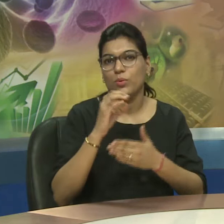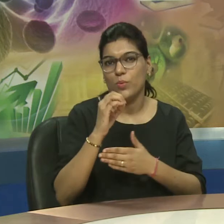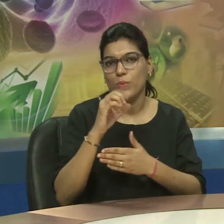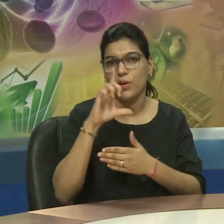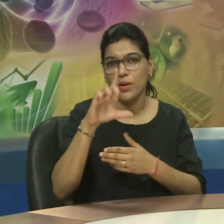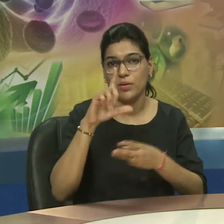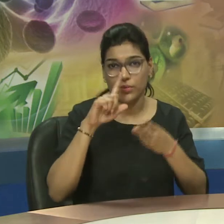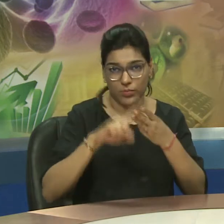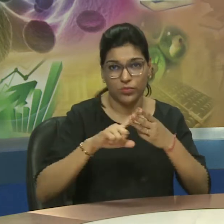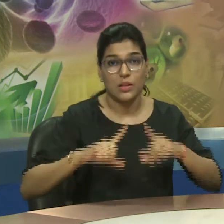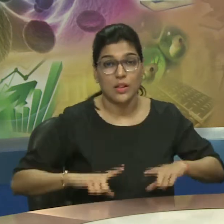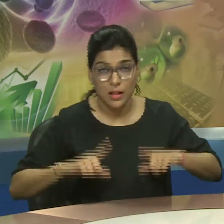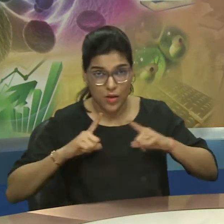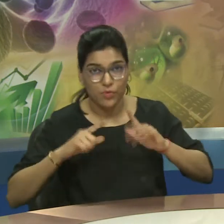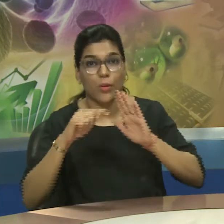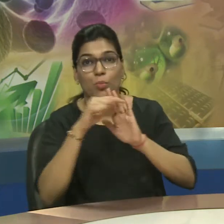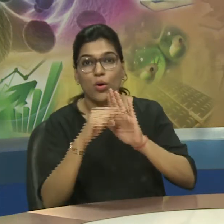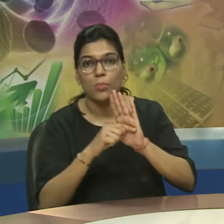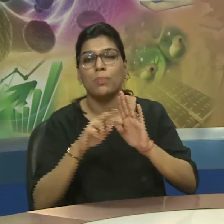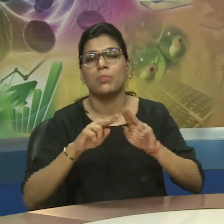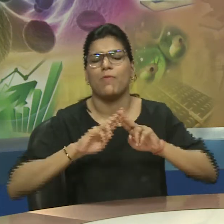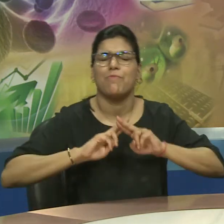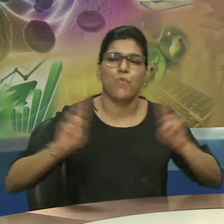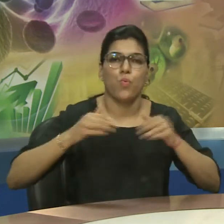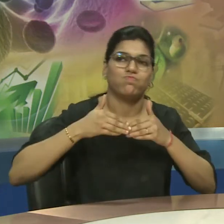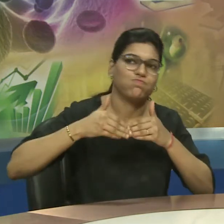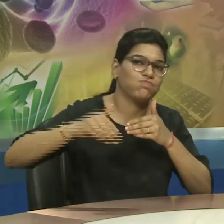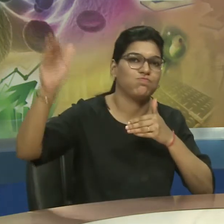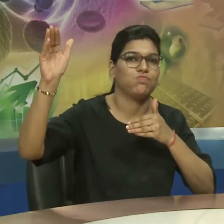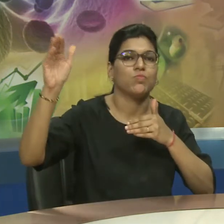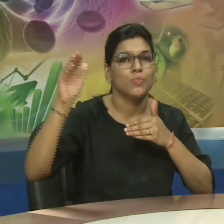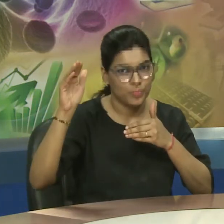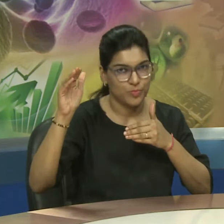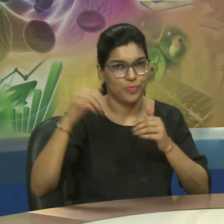In green, you can see whole life policy.